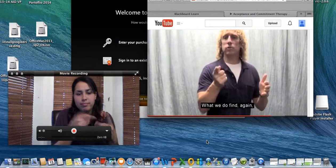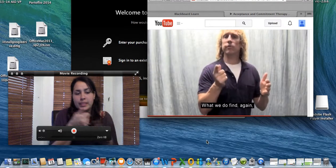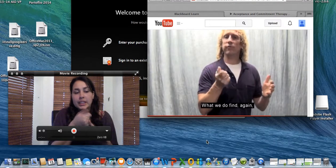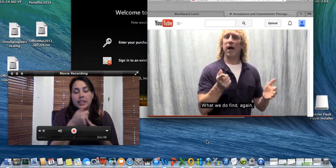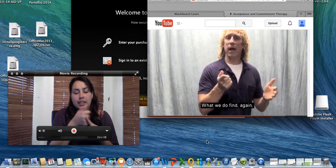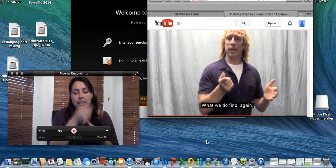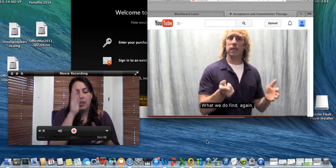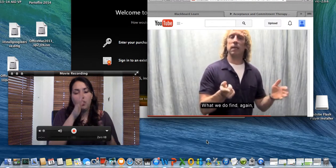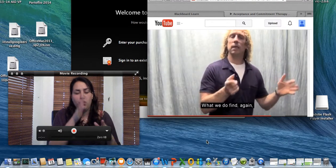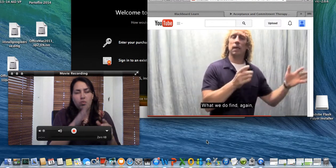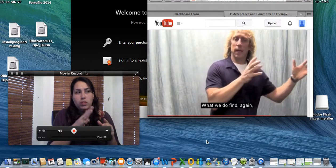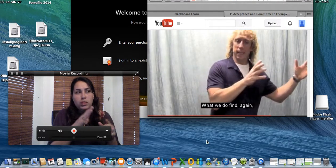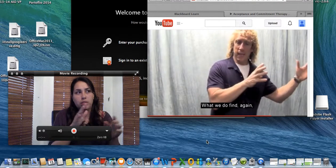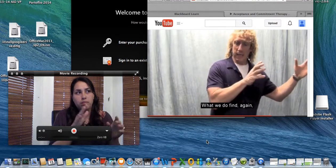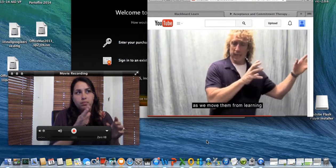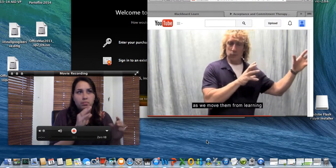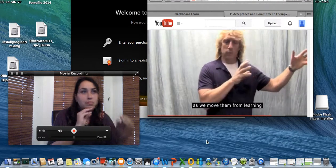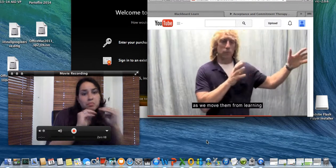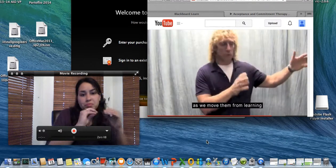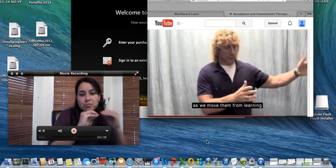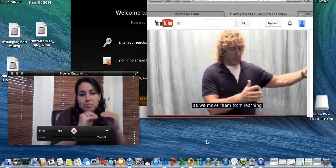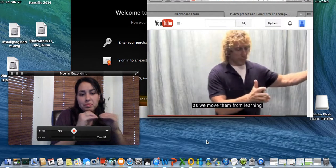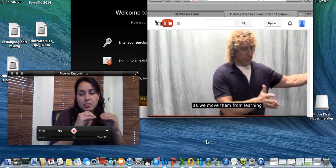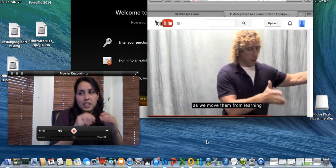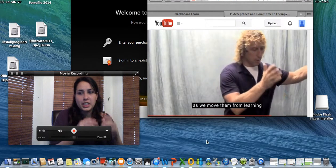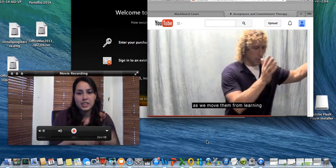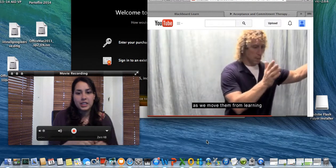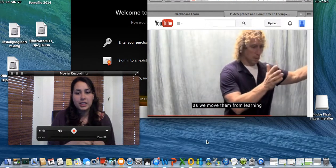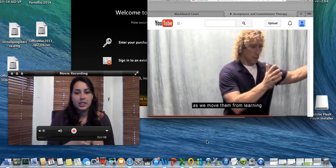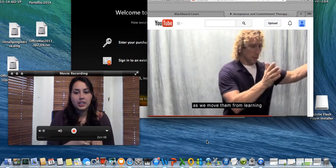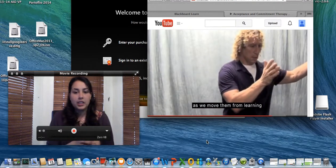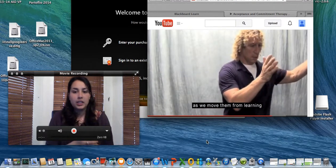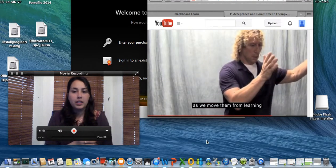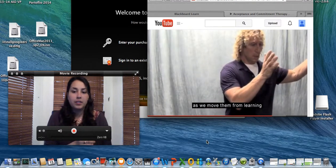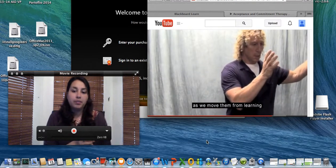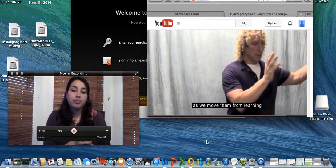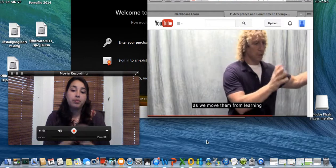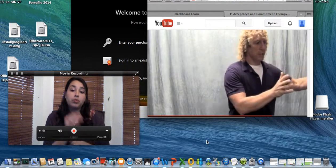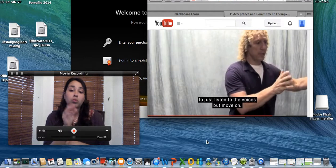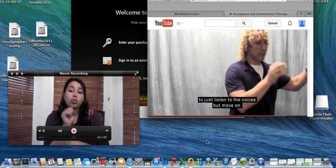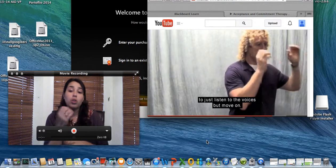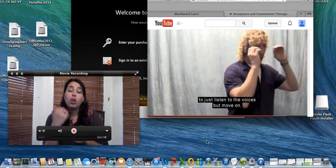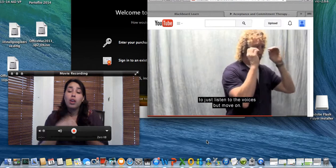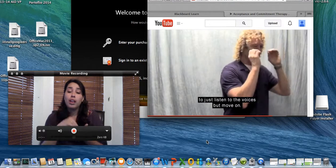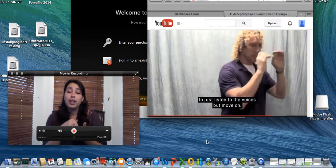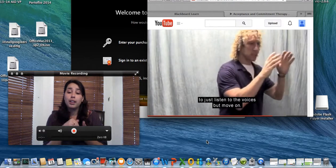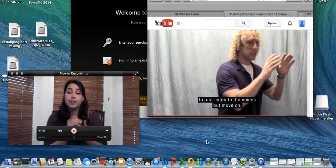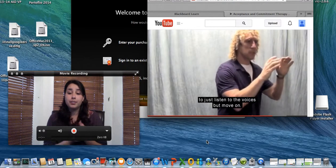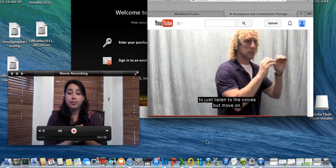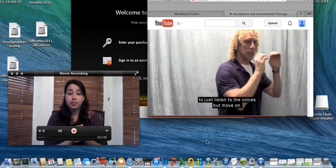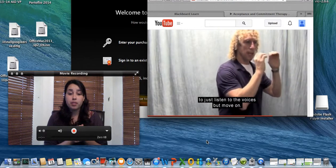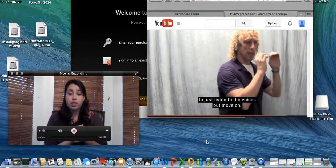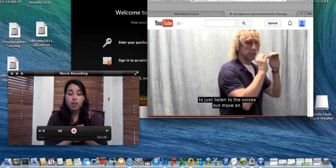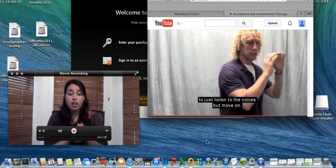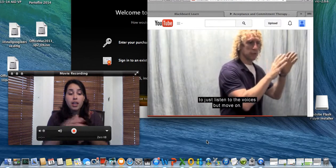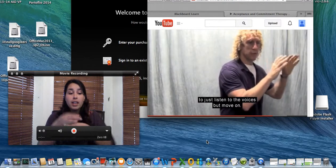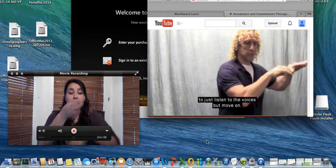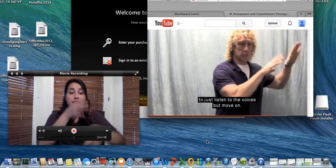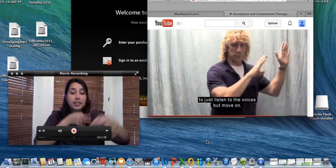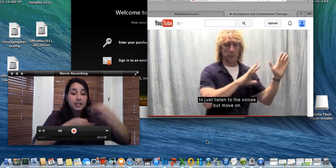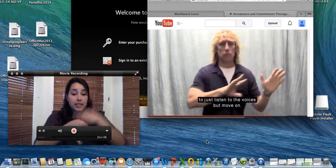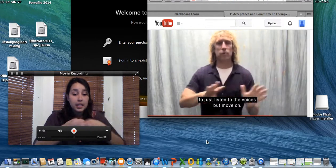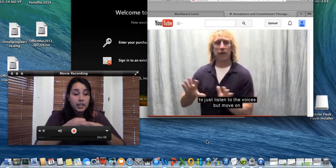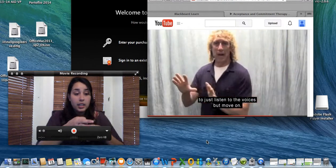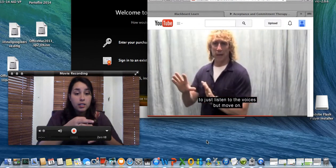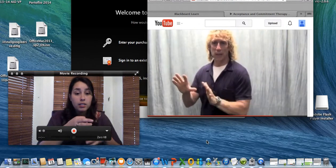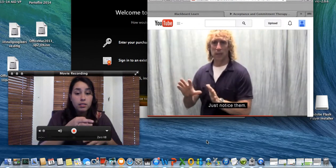we do find, again, as we move them from learning to just listen to the voices